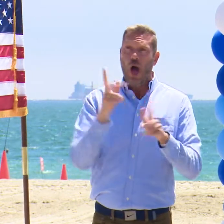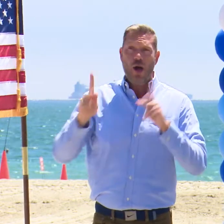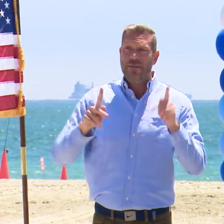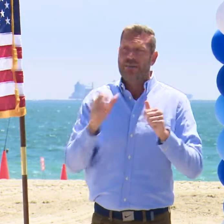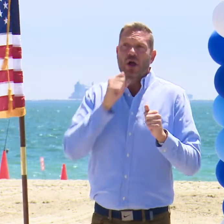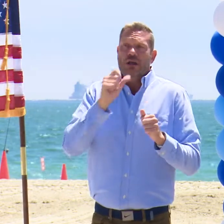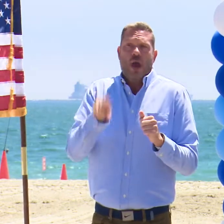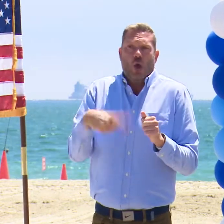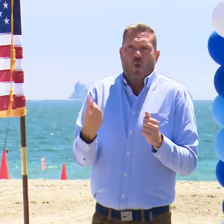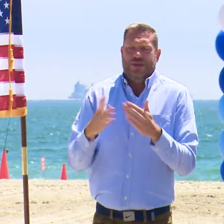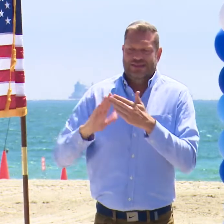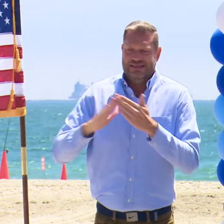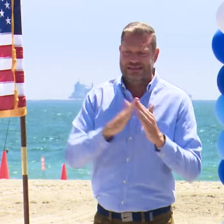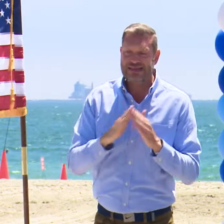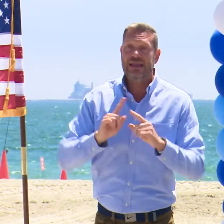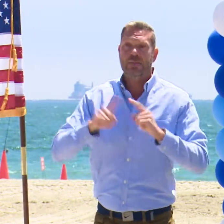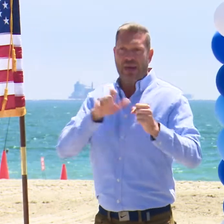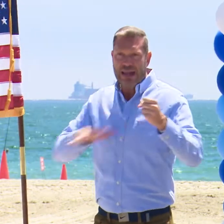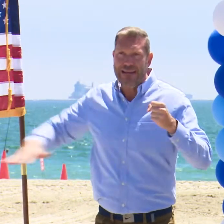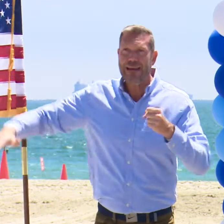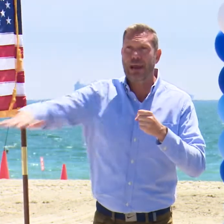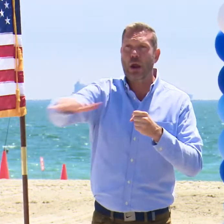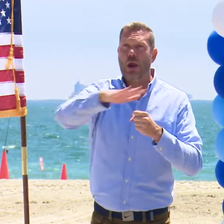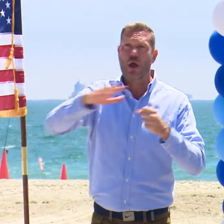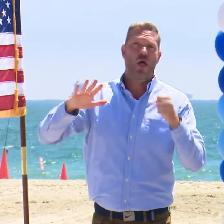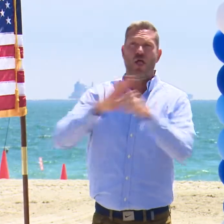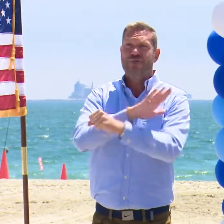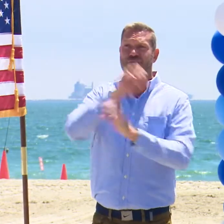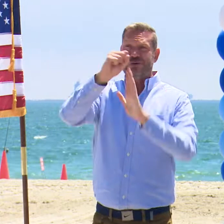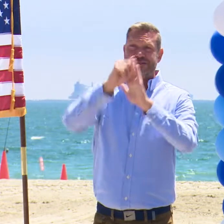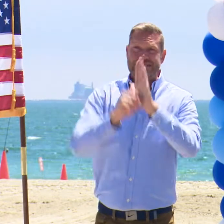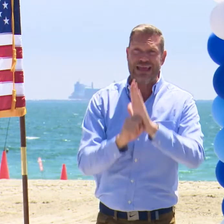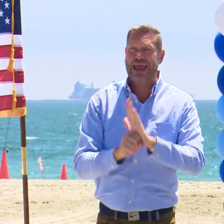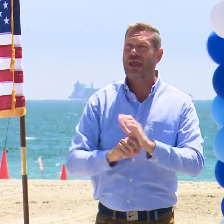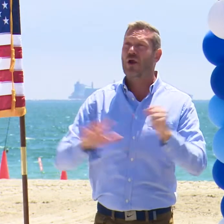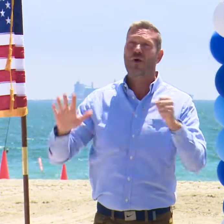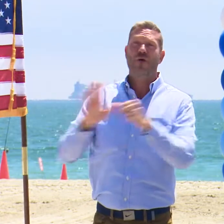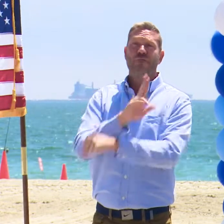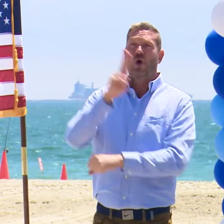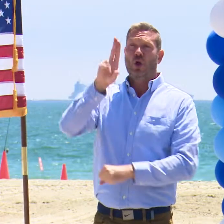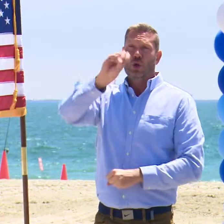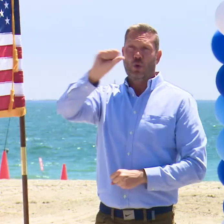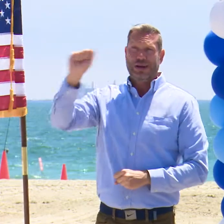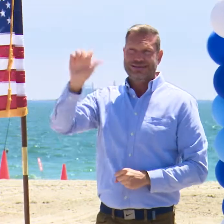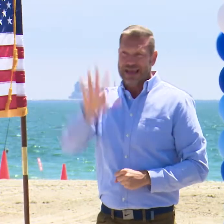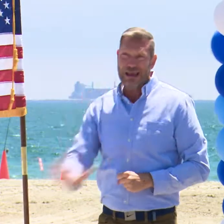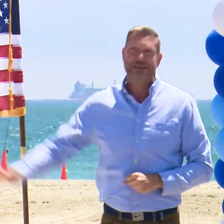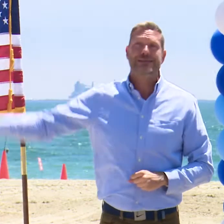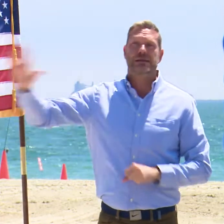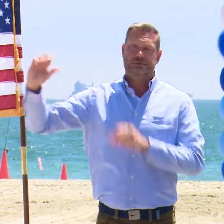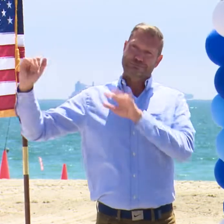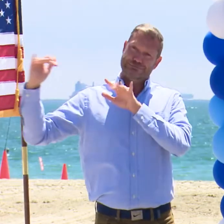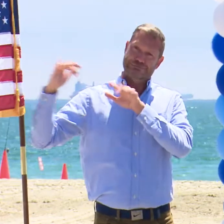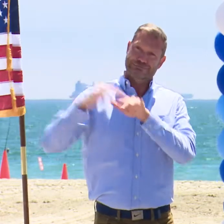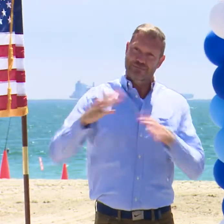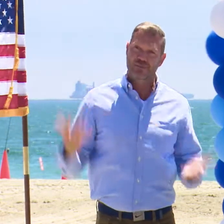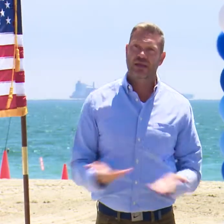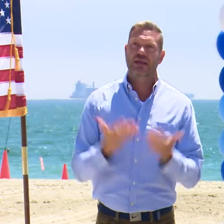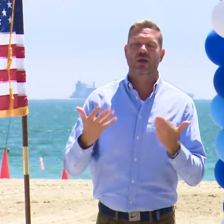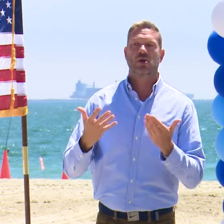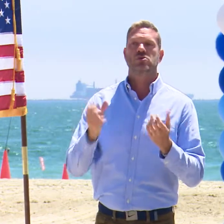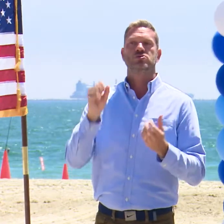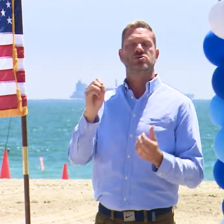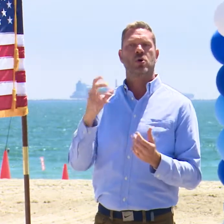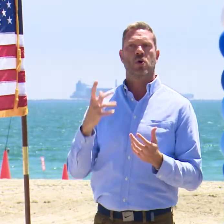state, and visitors from all over the country and the world come. Department of Public Works and the City Manager's Office have been